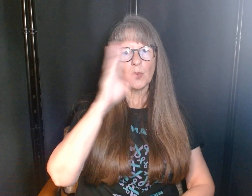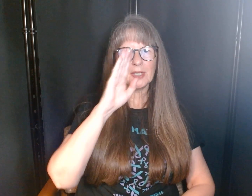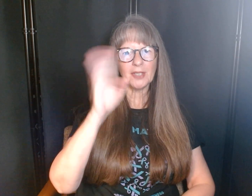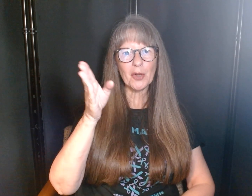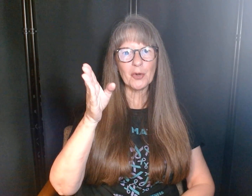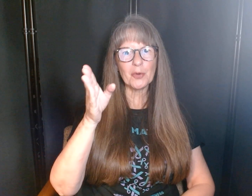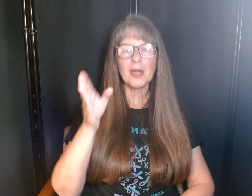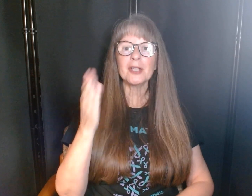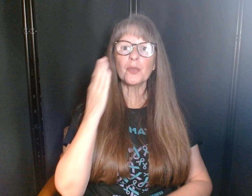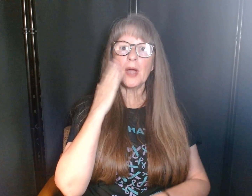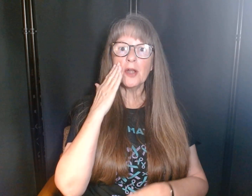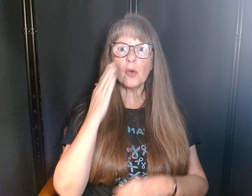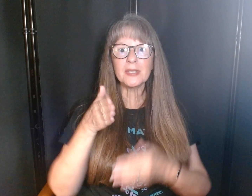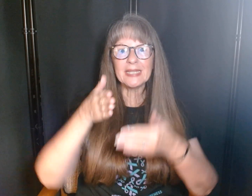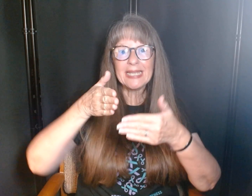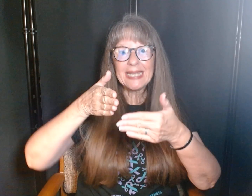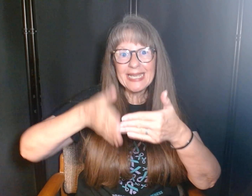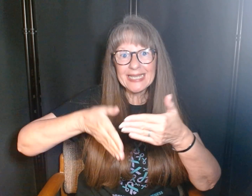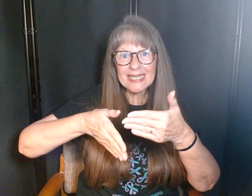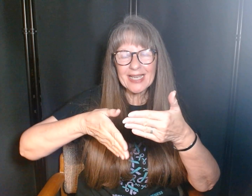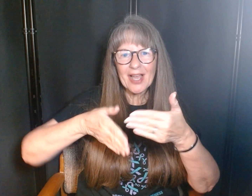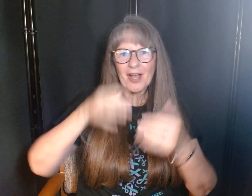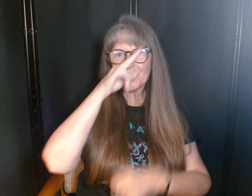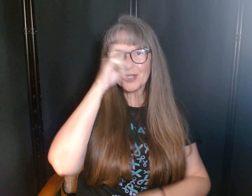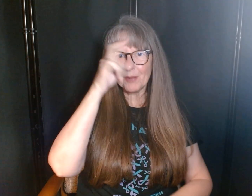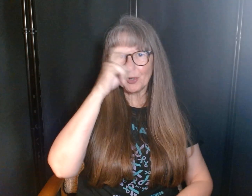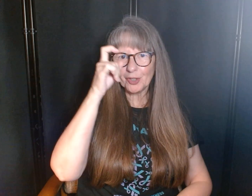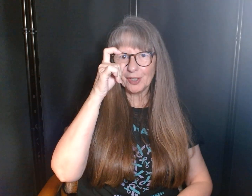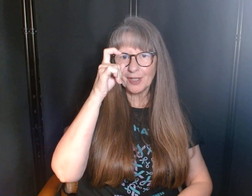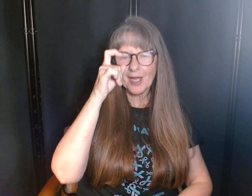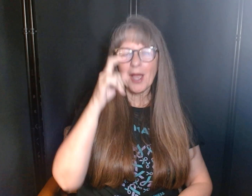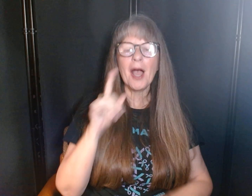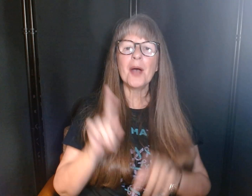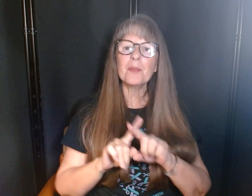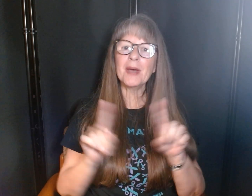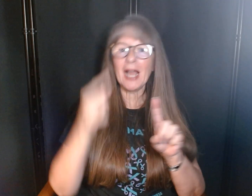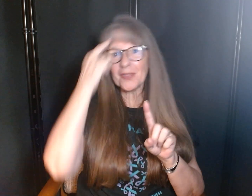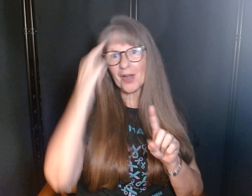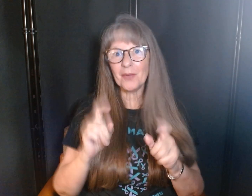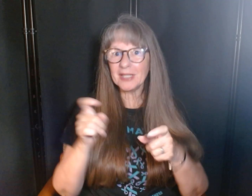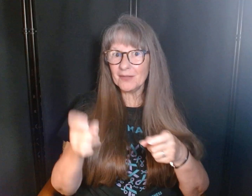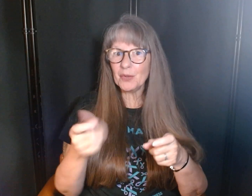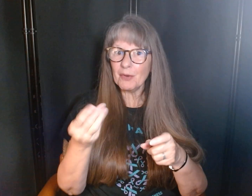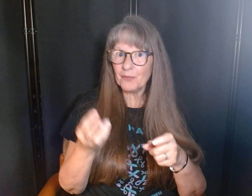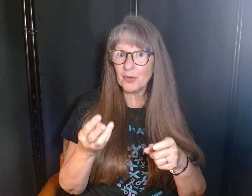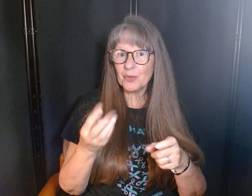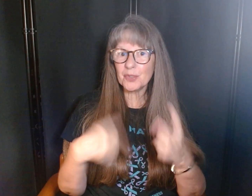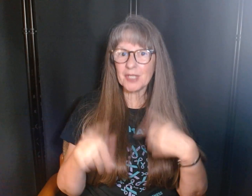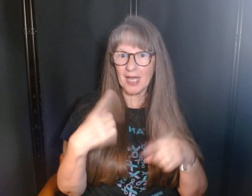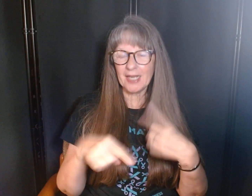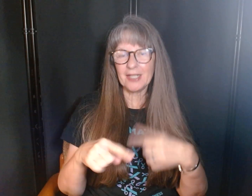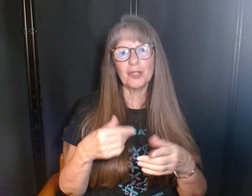Well, hello. So I know it's the end of summer, but I thought I would give you a few signs, and you can